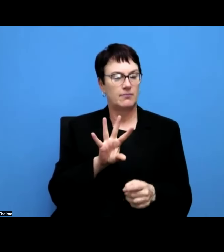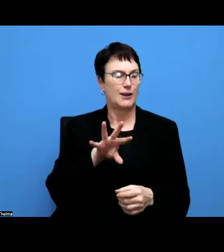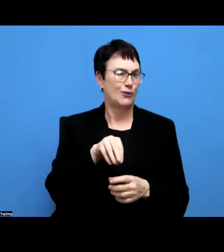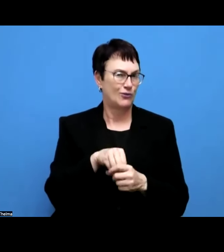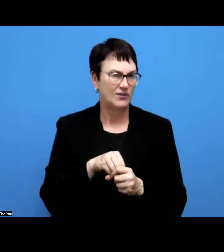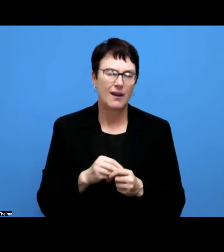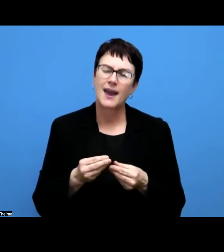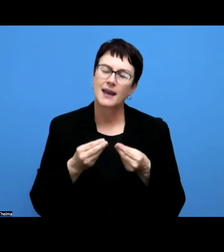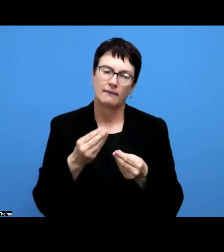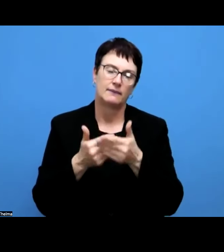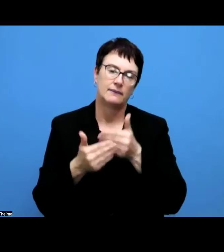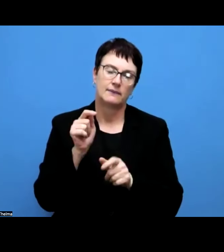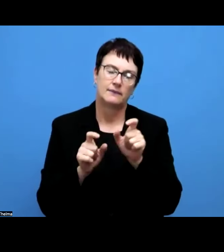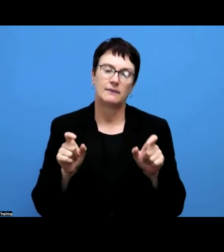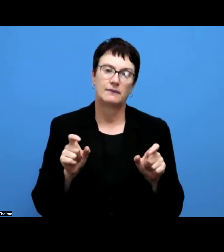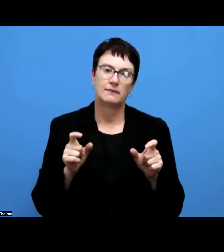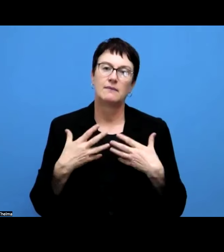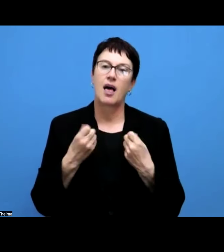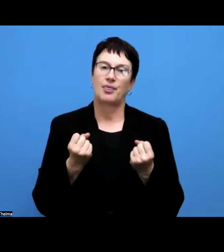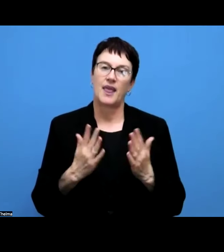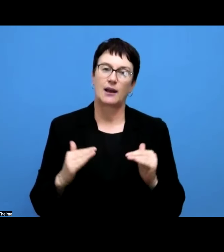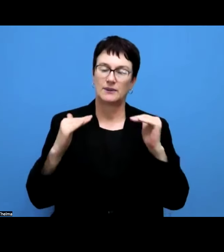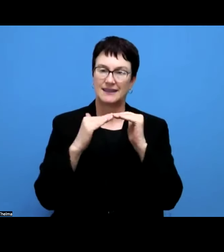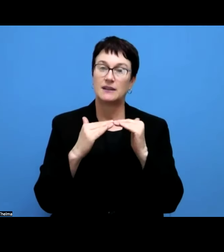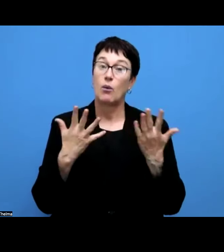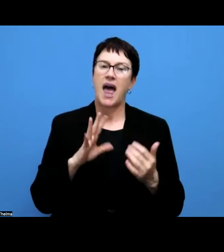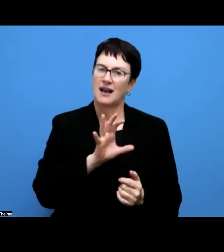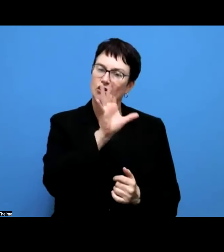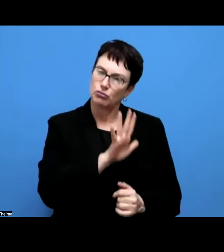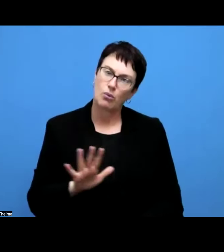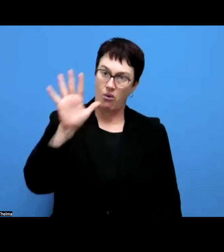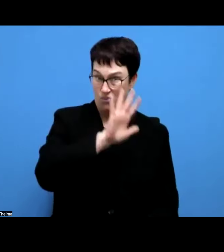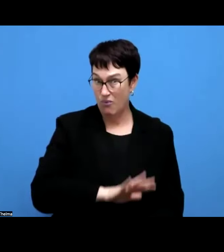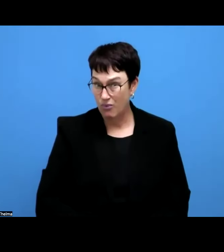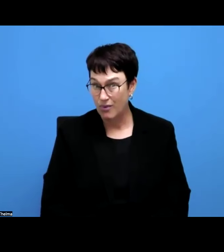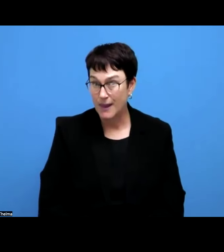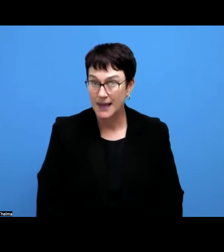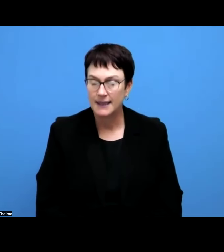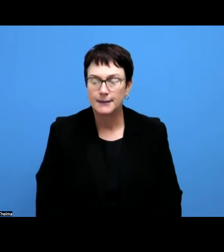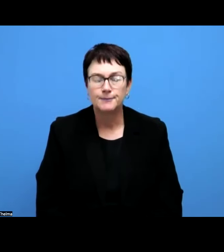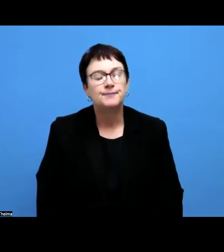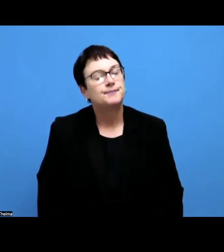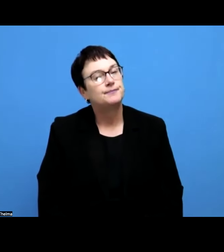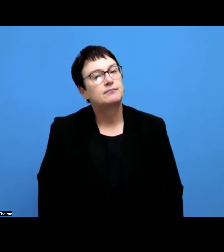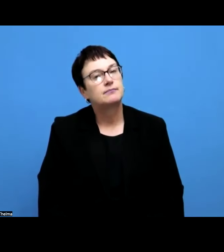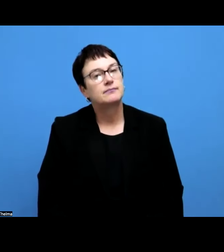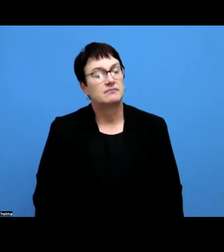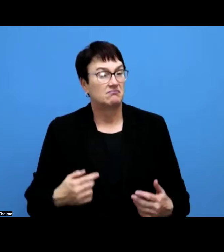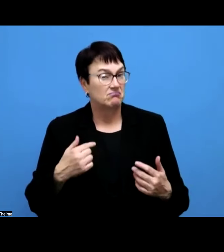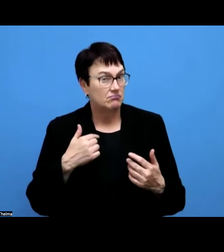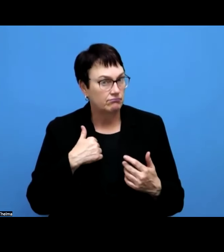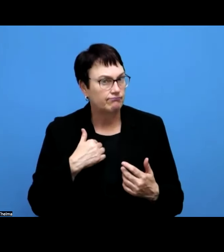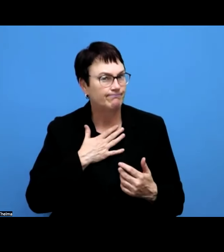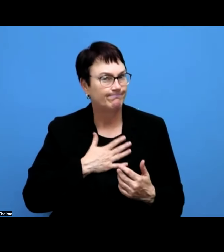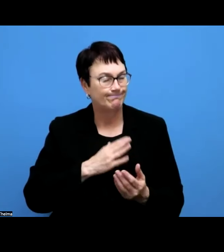equity for persons with disabilities at the national level. We will seek to demonstrate that putting disability inclusion